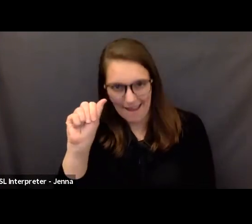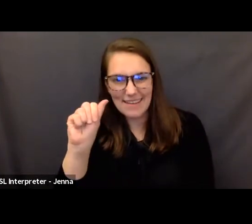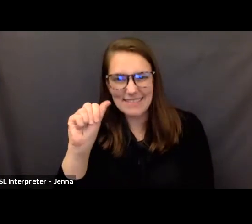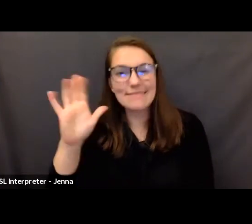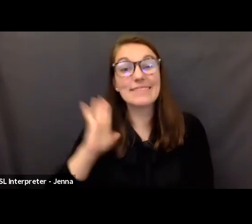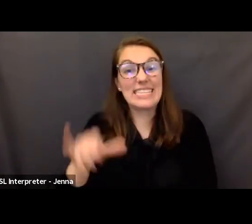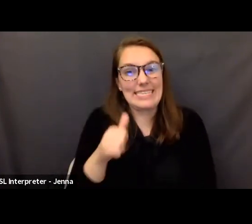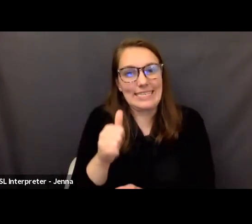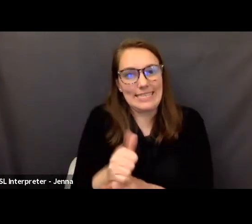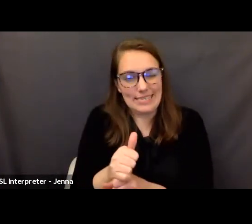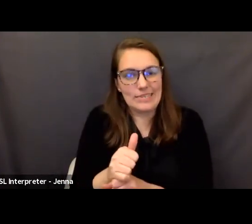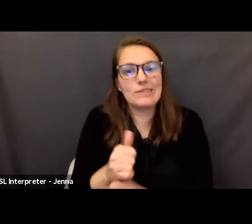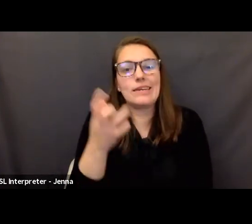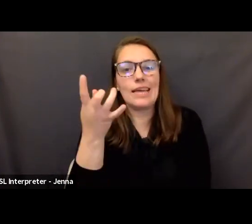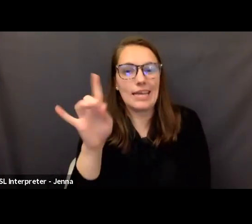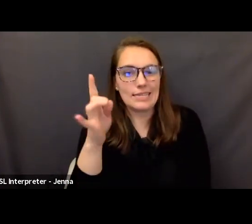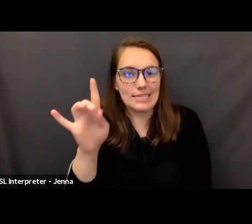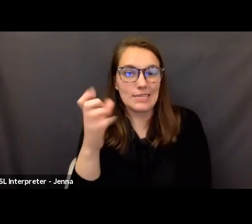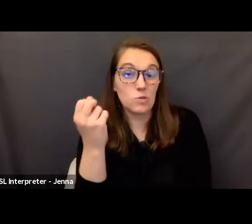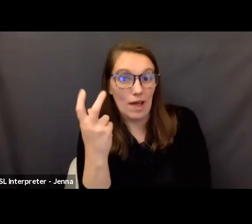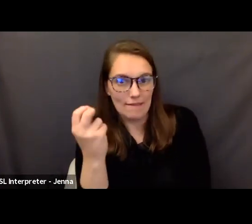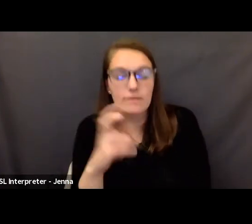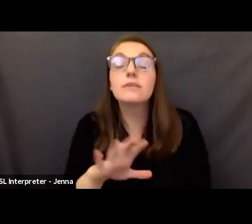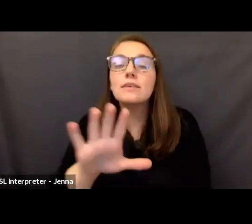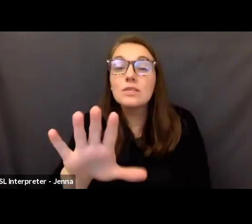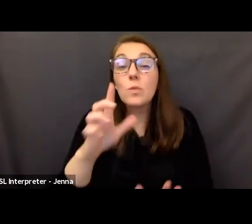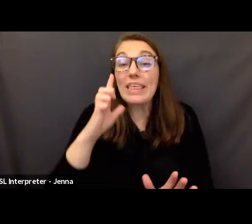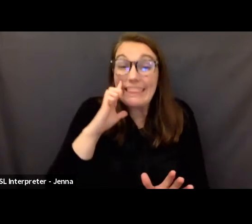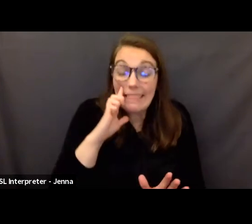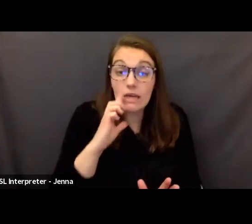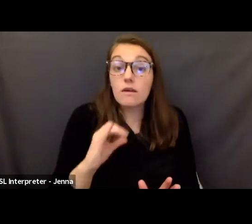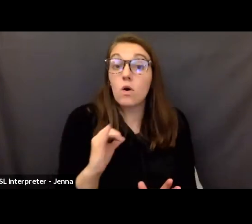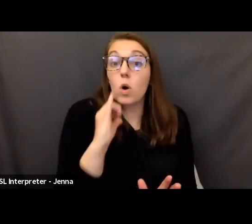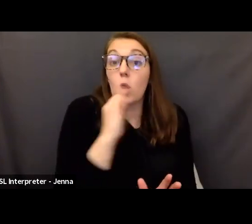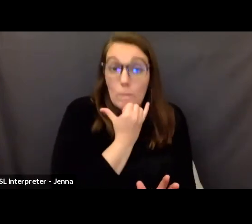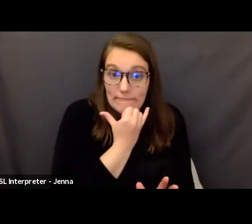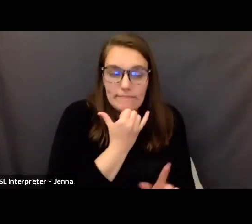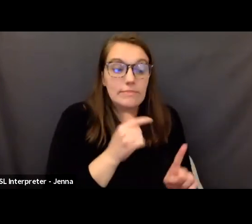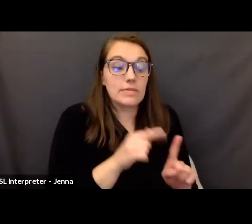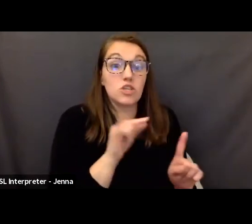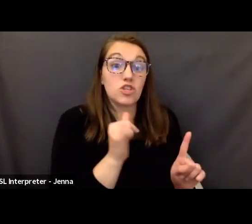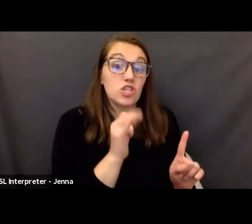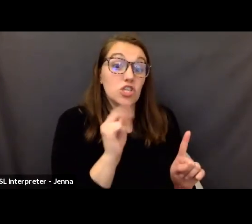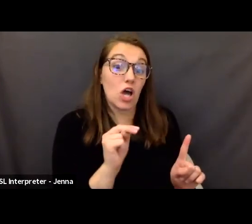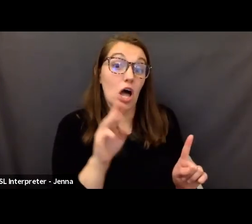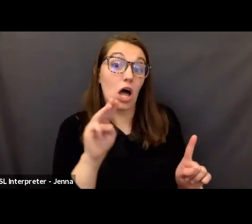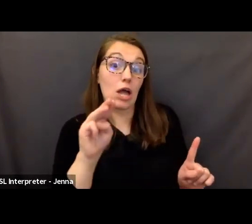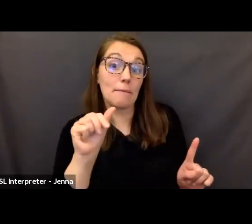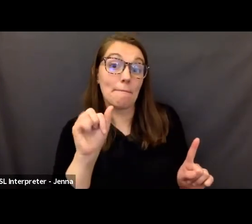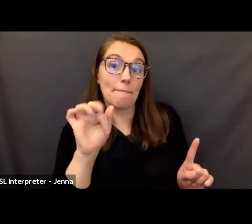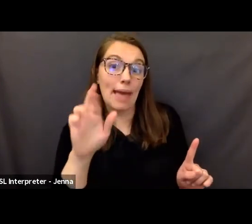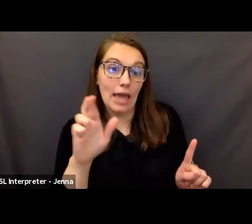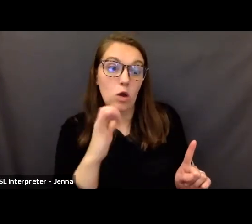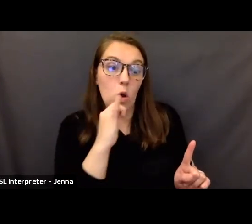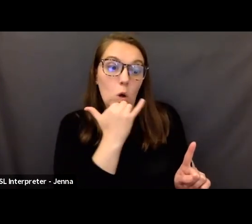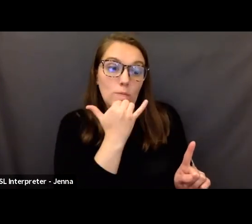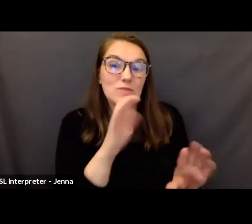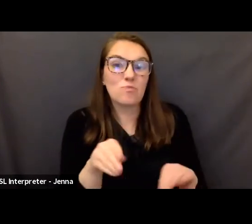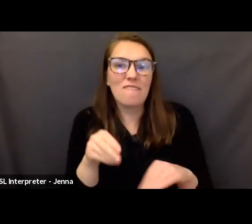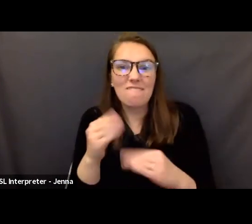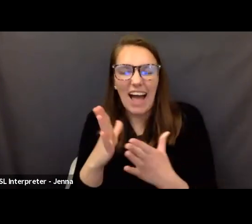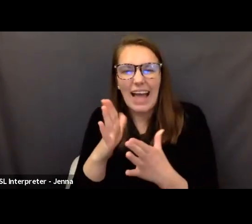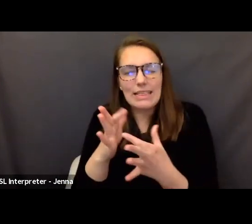Mayer inadvertently provided the core inspiration for what became the centerpiece of the Spanish colonialist